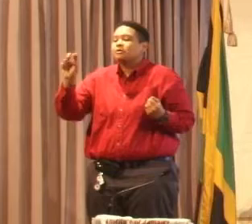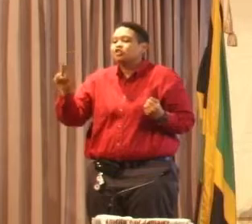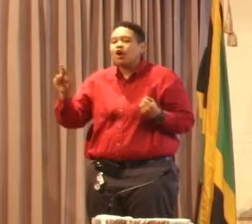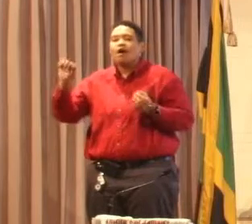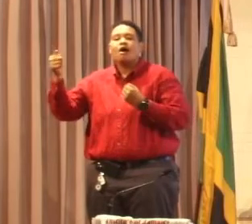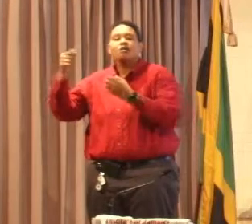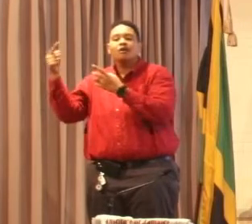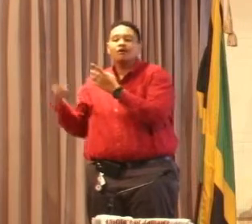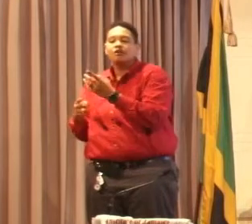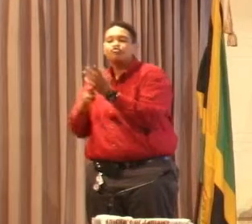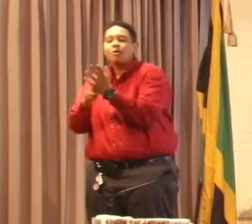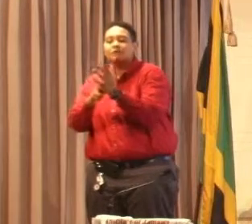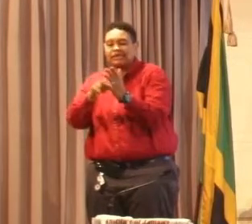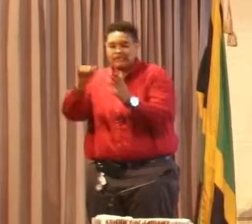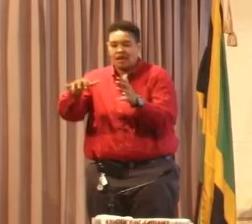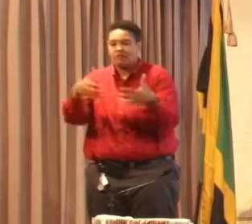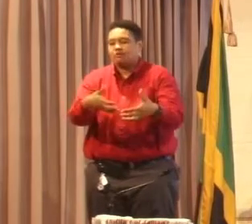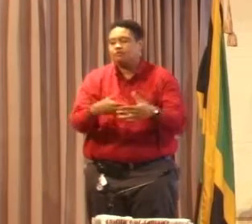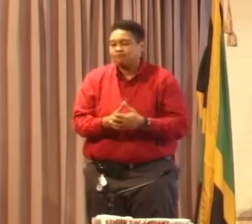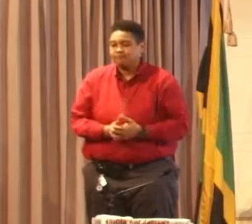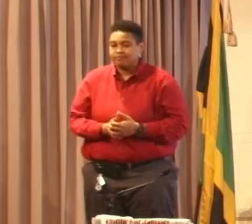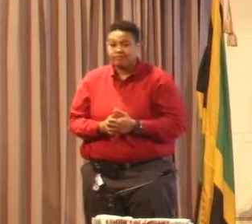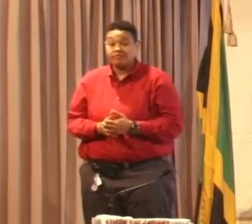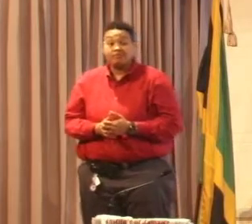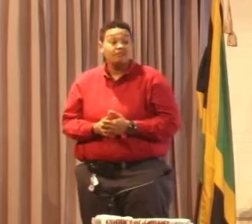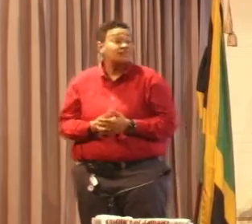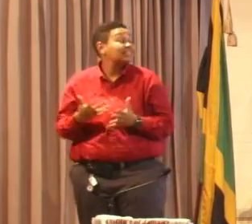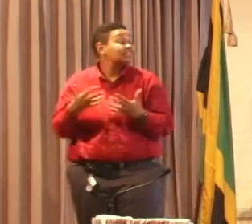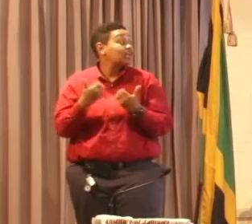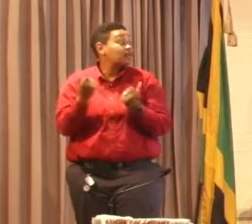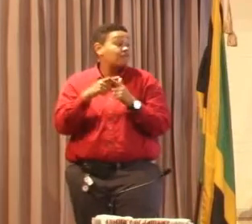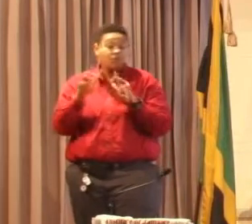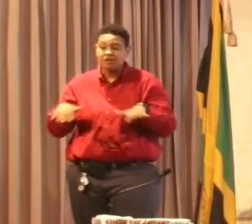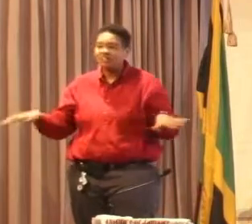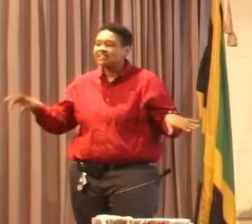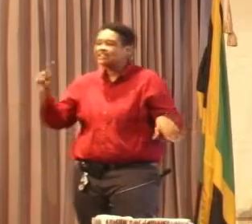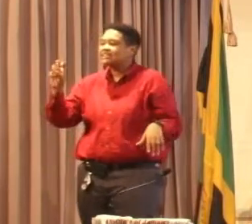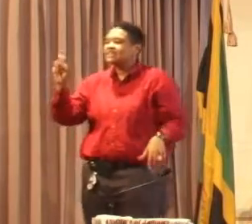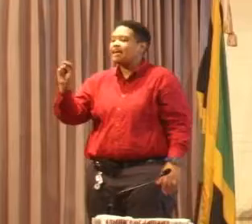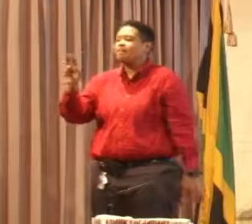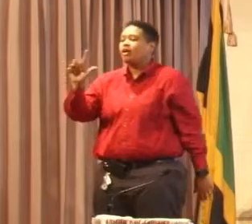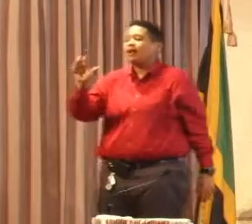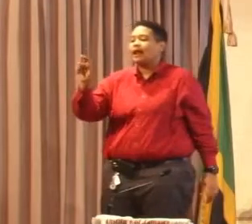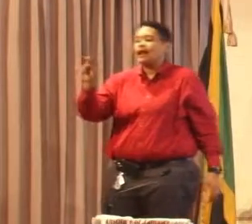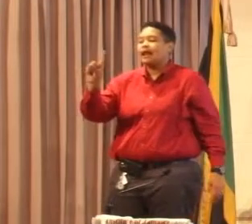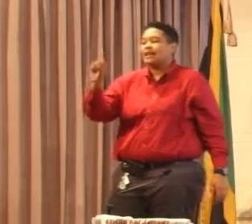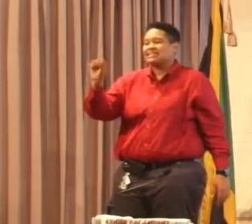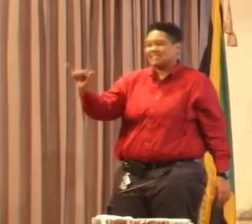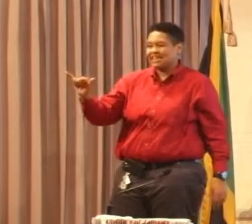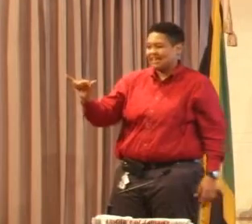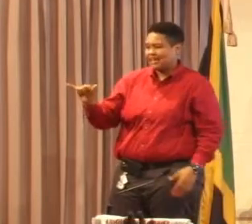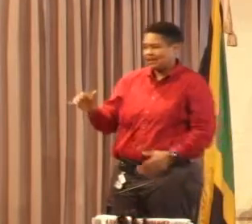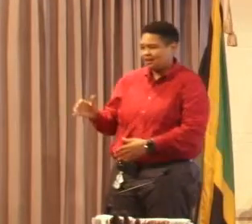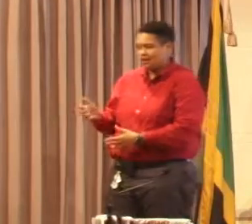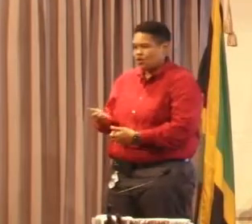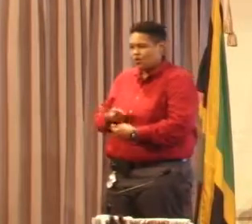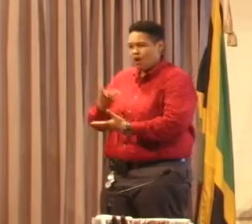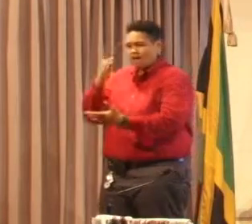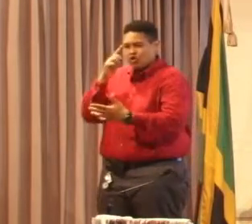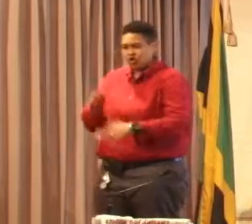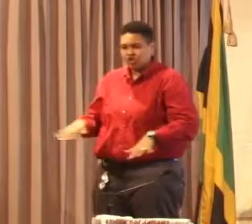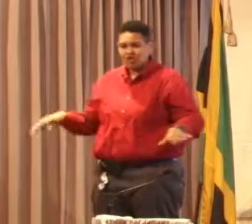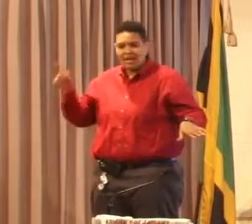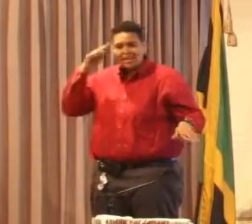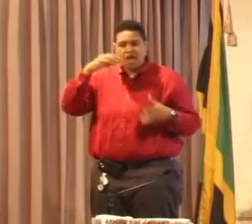other reps. Cry for the Children, Mr. Devon Lindsay, Director. I believe some persons might be outside.